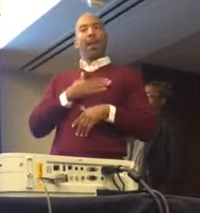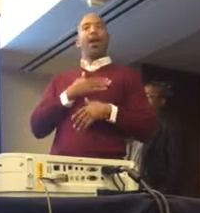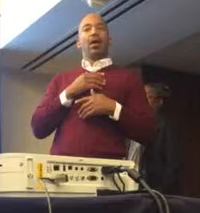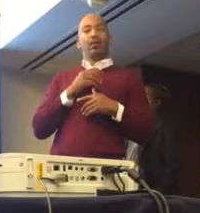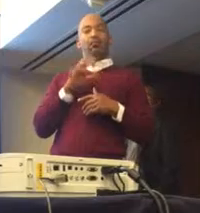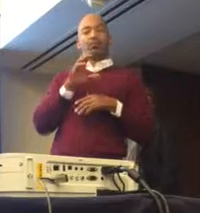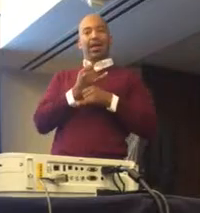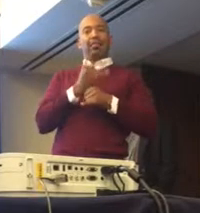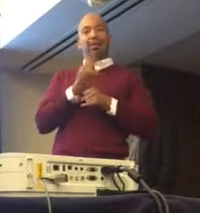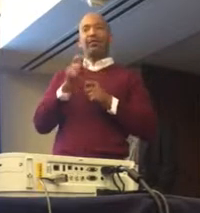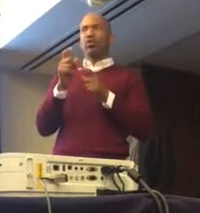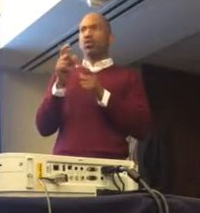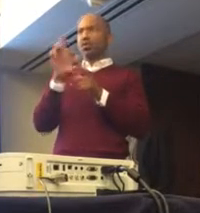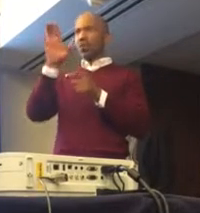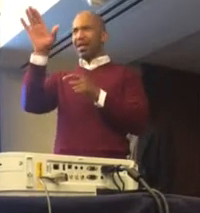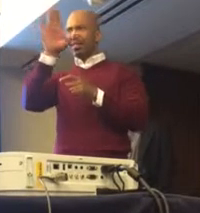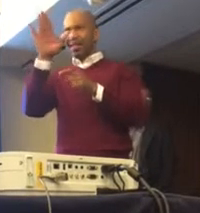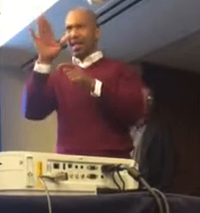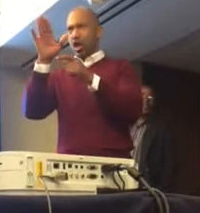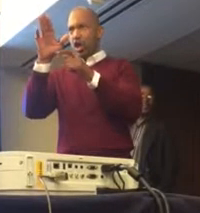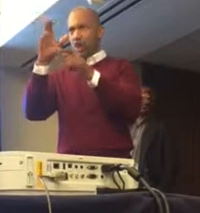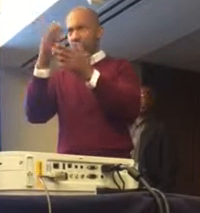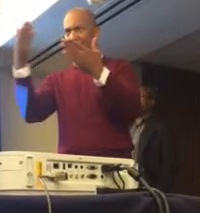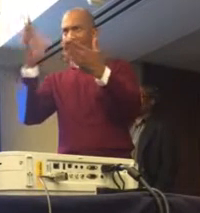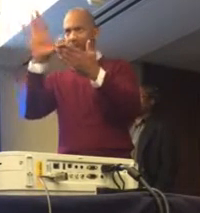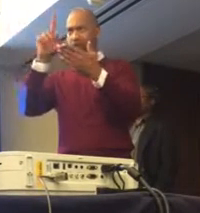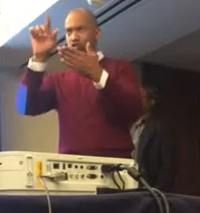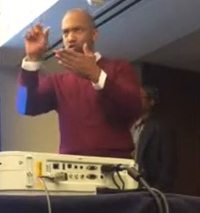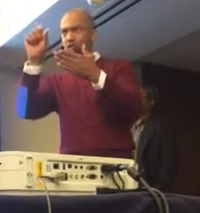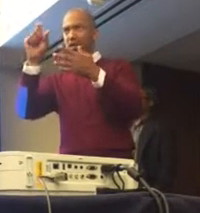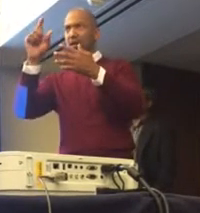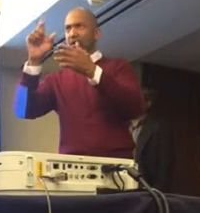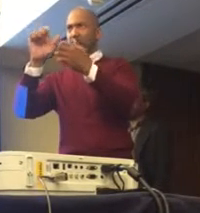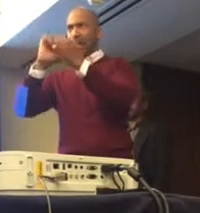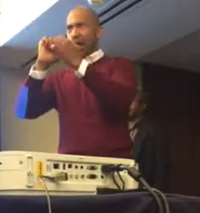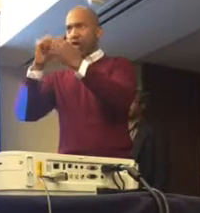customization to the existing materials in order to engage my students.